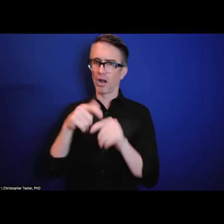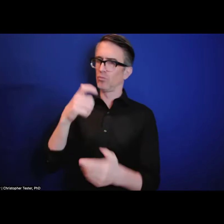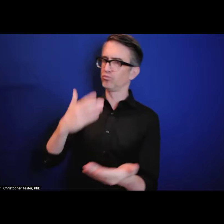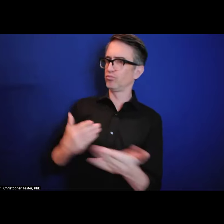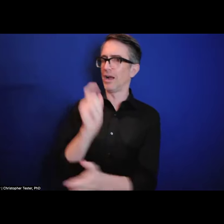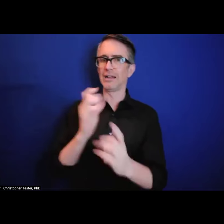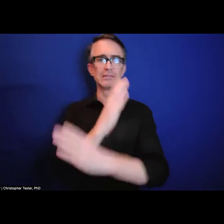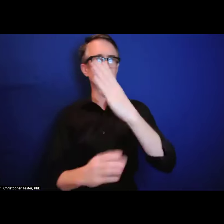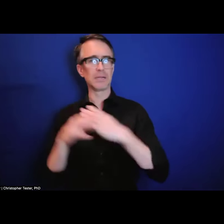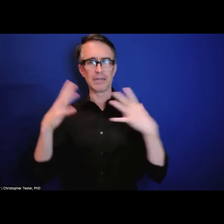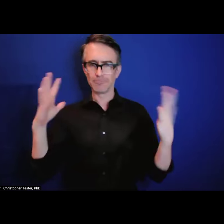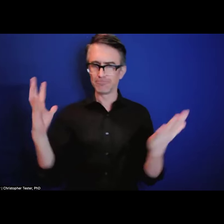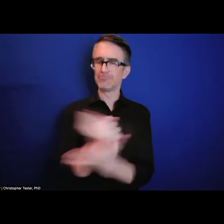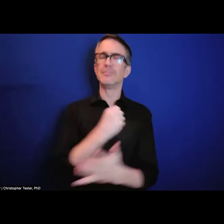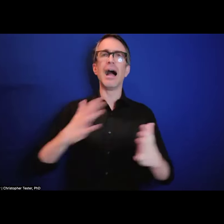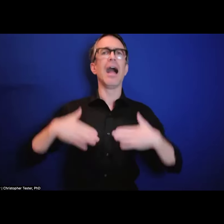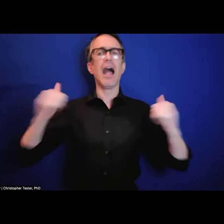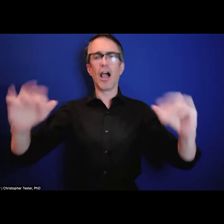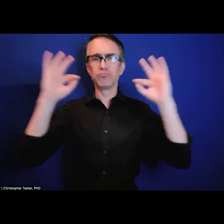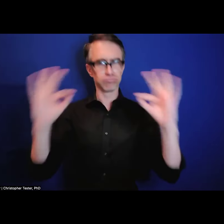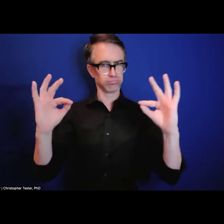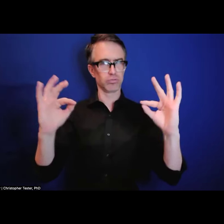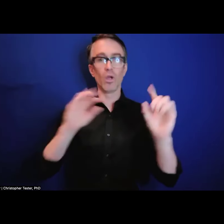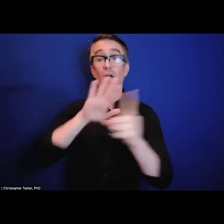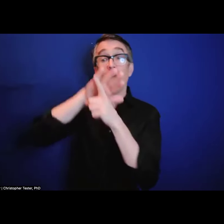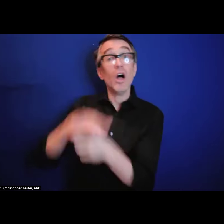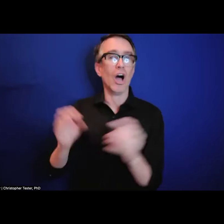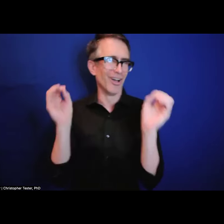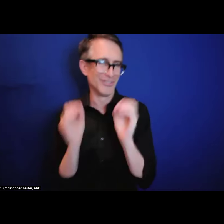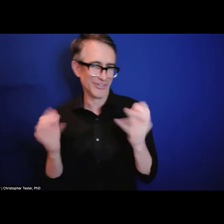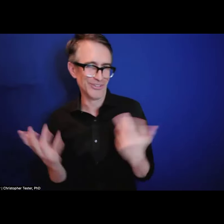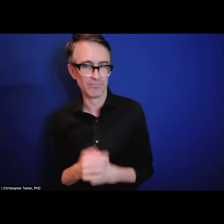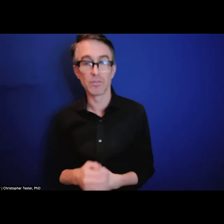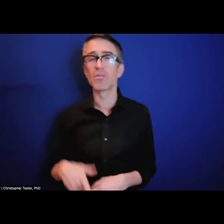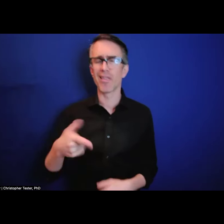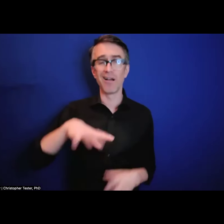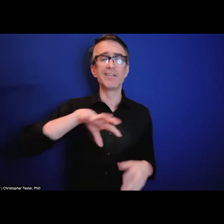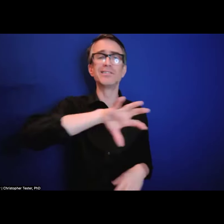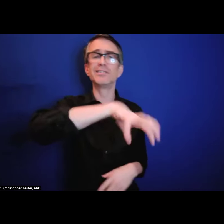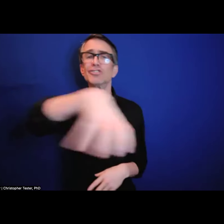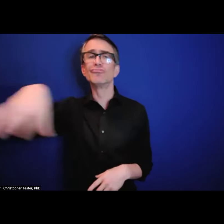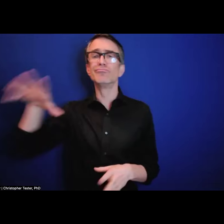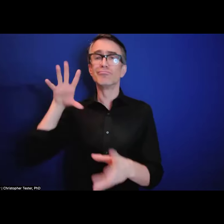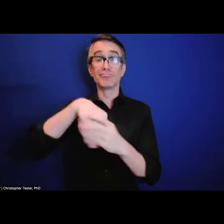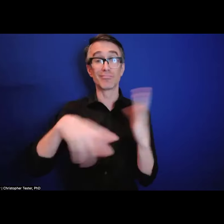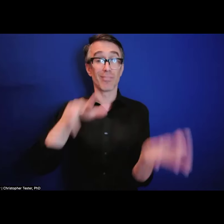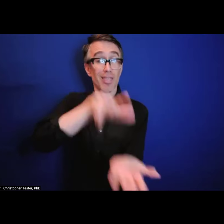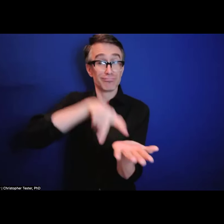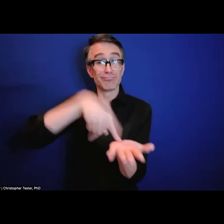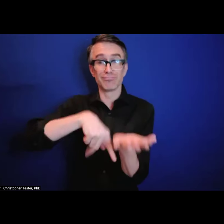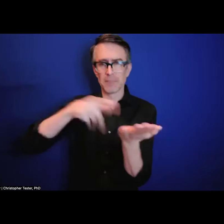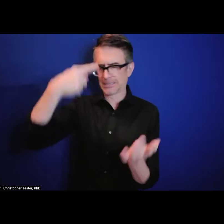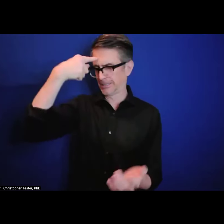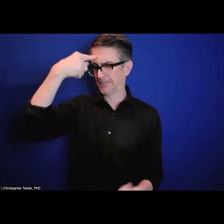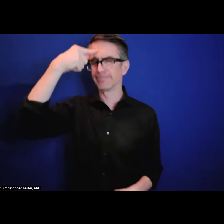services, including the full range of healthcare services that persons with disabilities may need. And that may